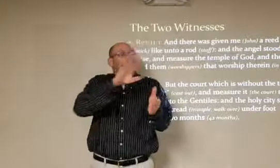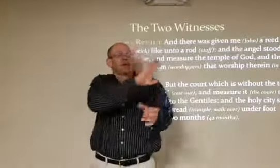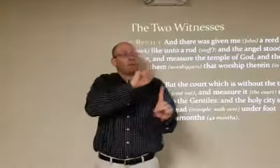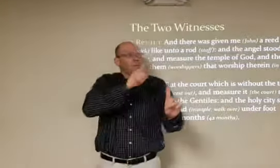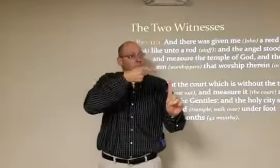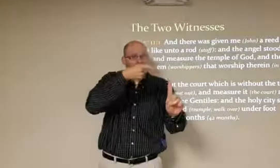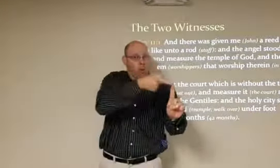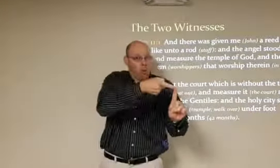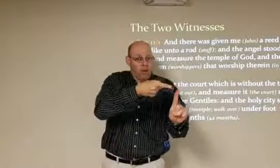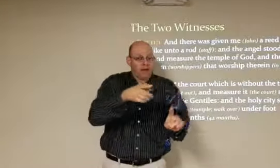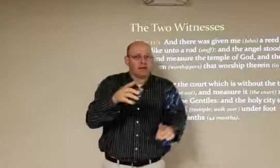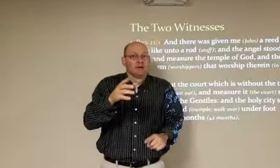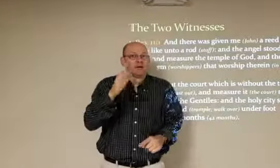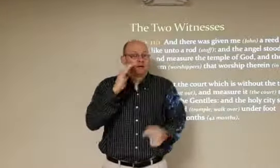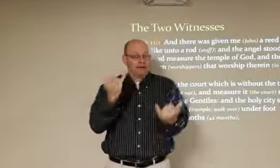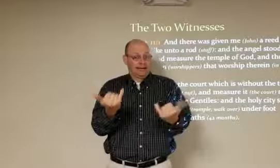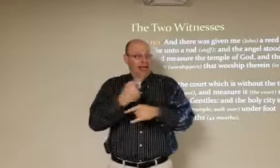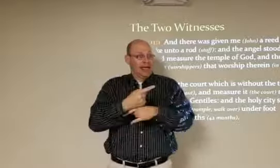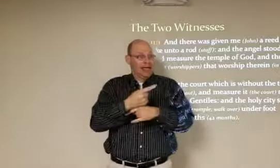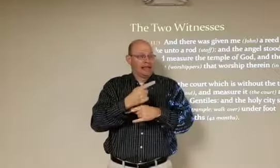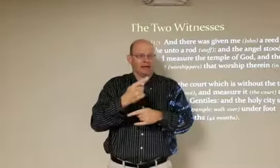not the outside. And the point of this all was,